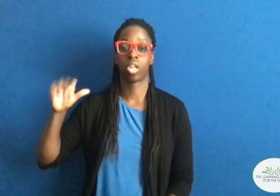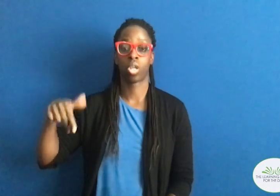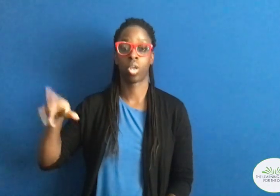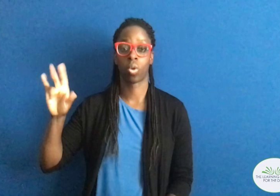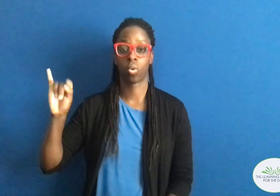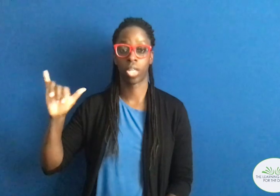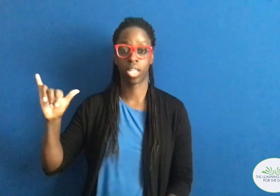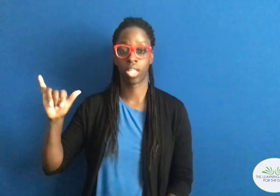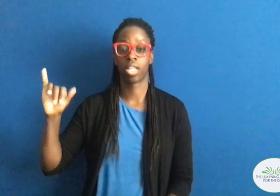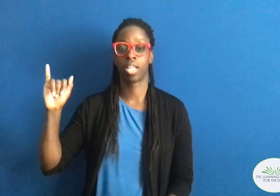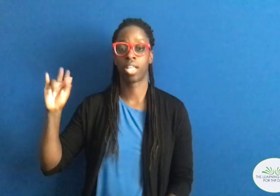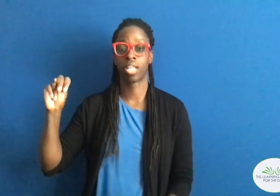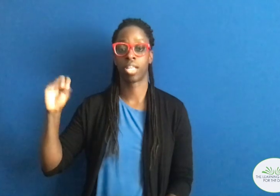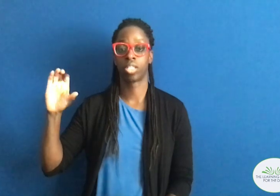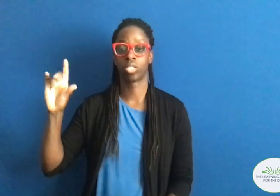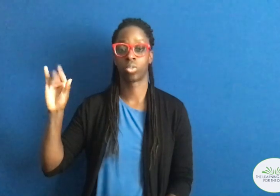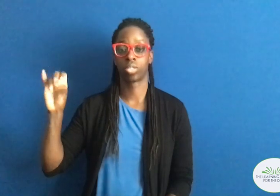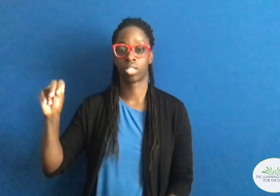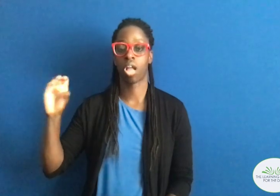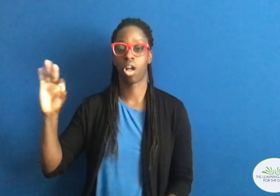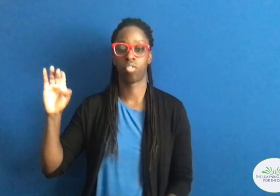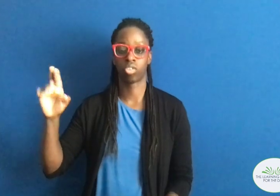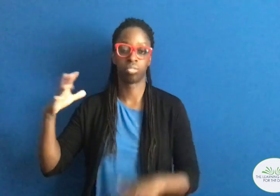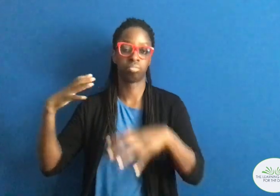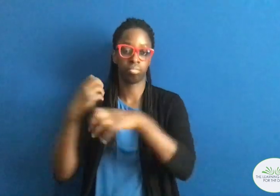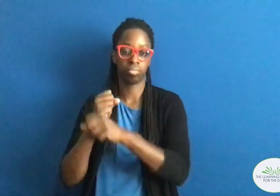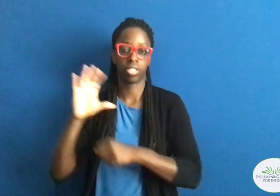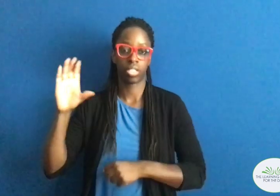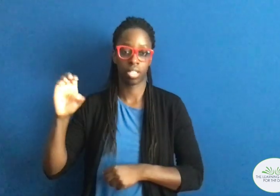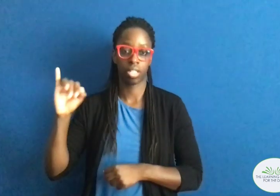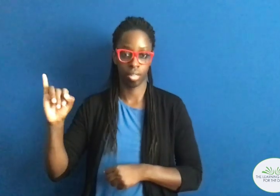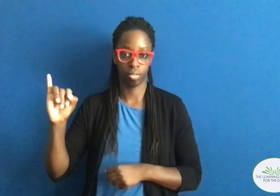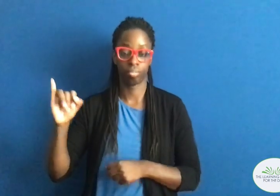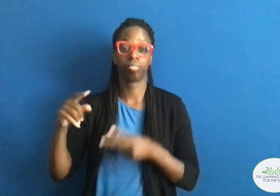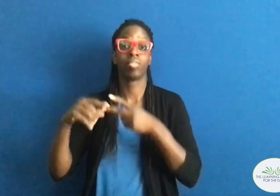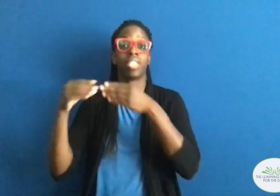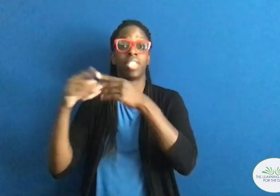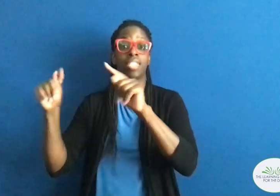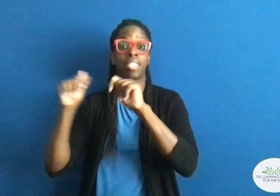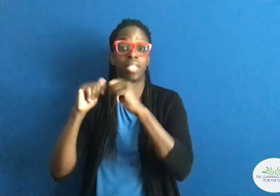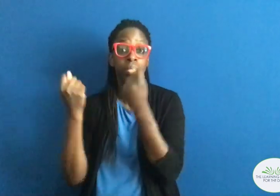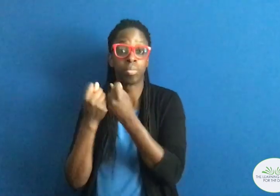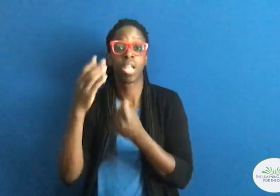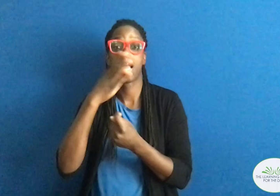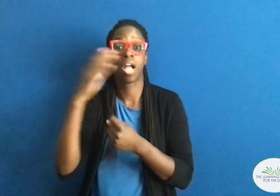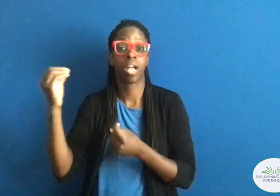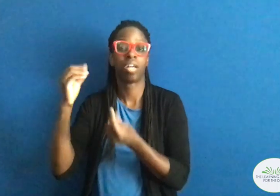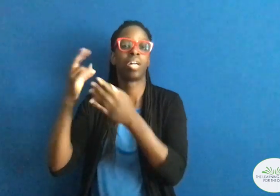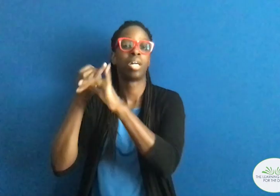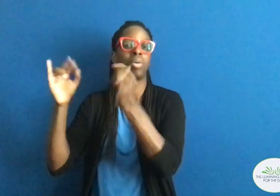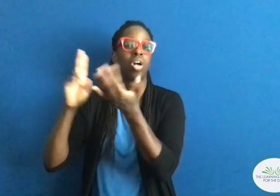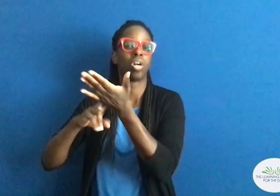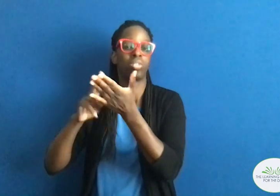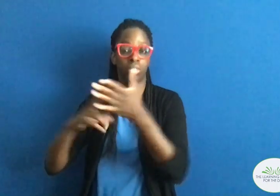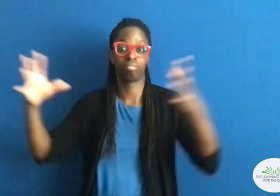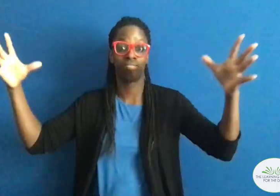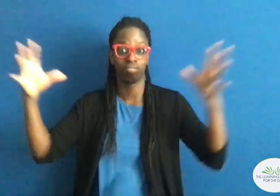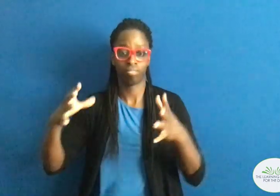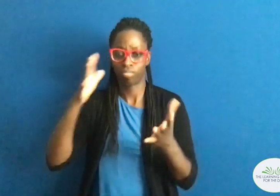Through the combined work of an independent consultant, the Chief Equity and Inclusion Officer, and leadership team, TLC will create a